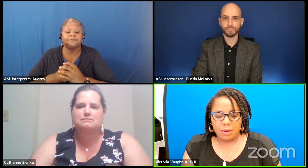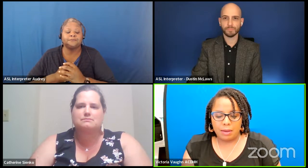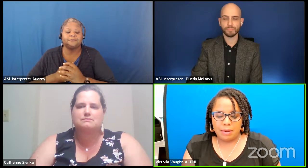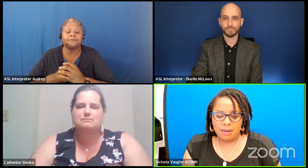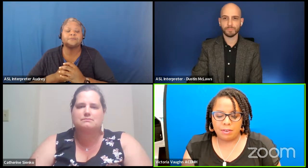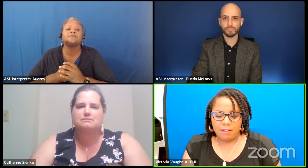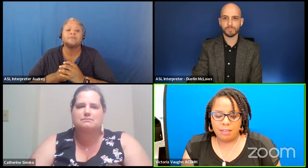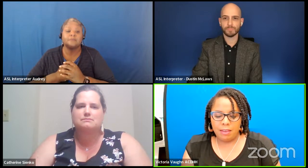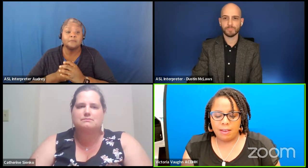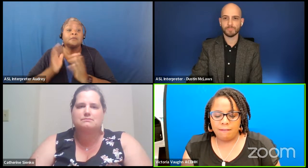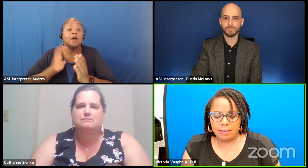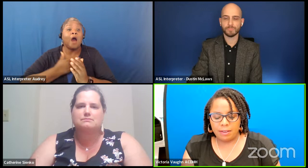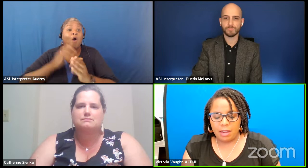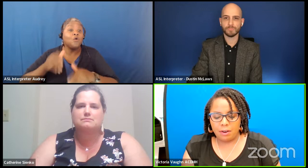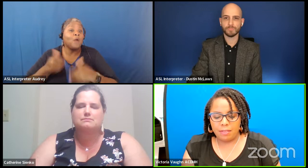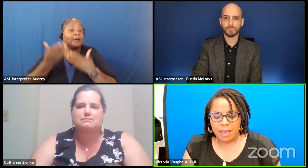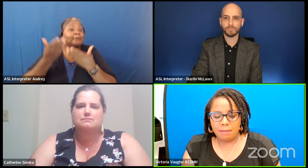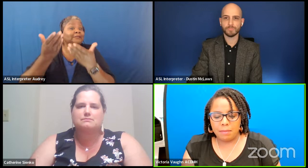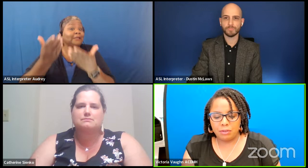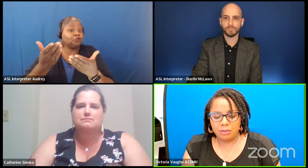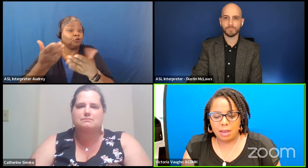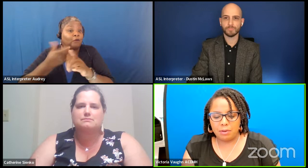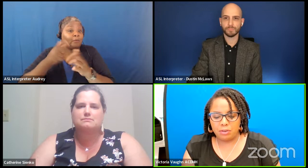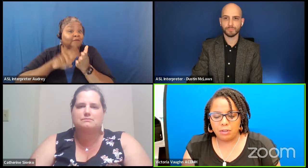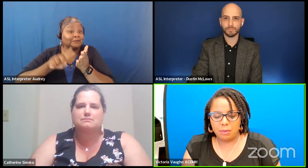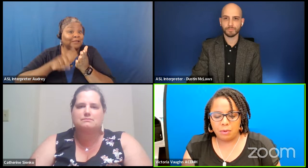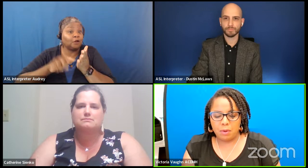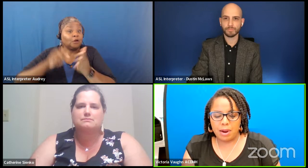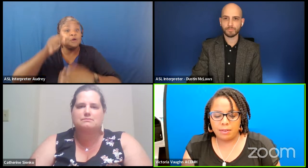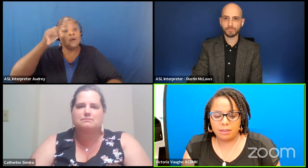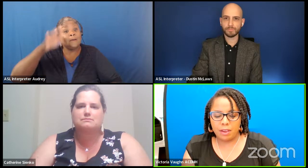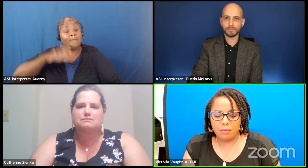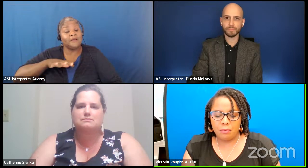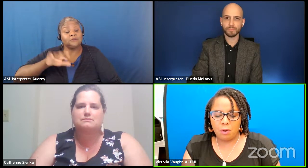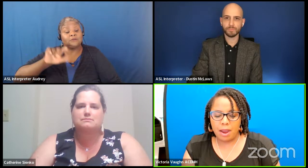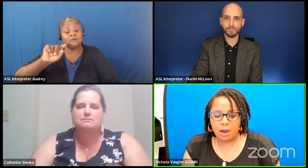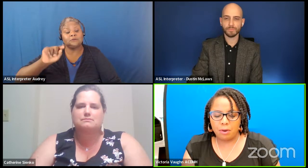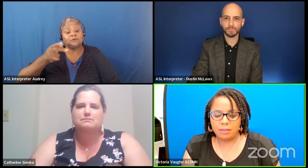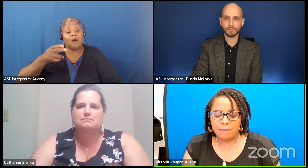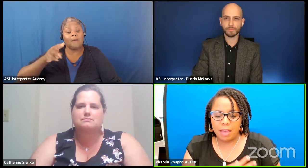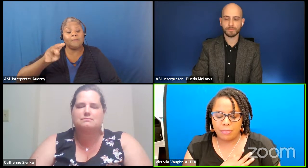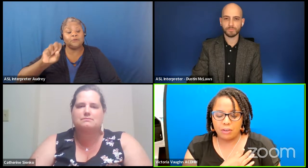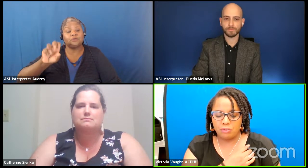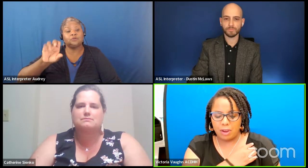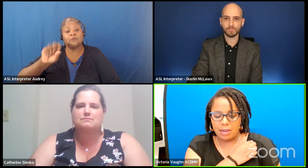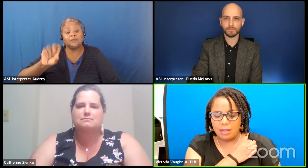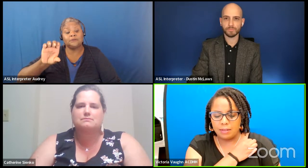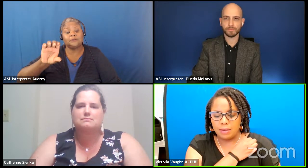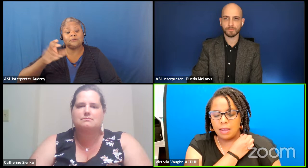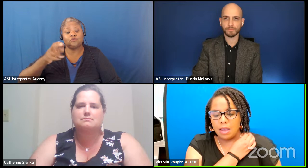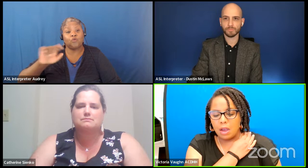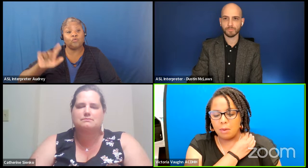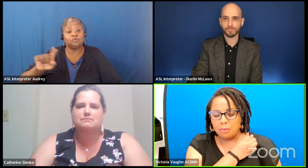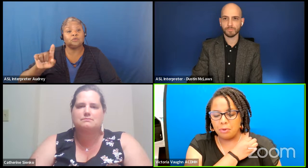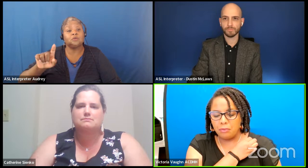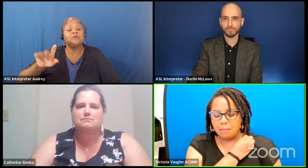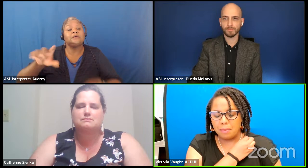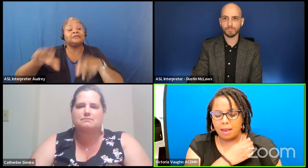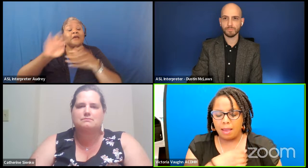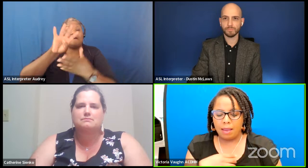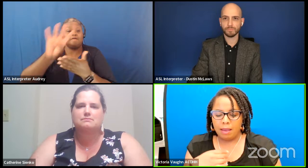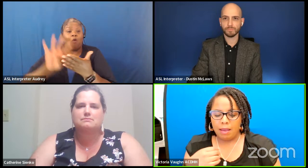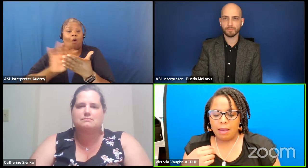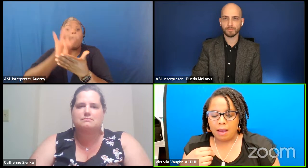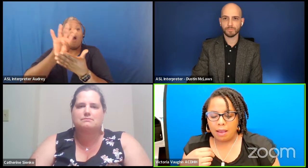It is the recommendation of the investigator that Mr. Thomas Schultz be required to take 4 hours of ethics training